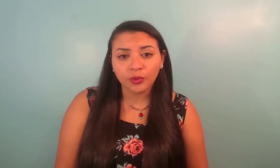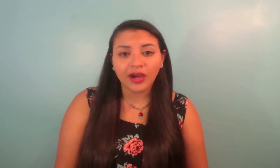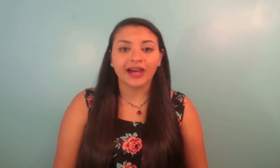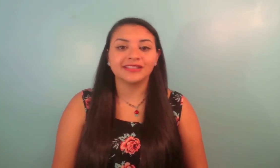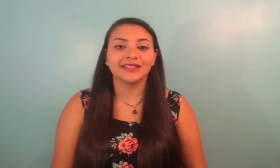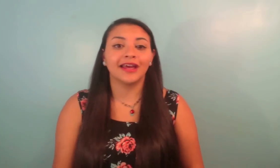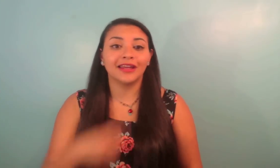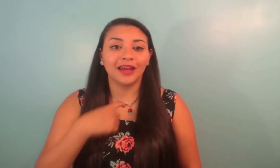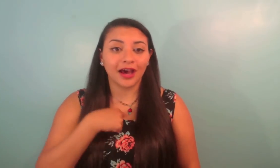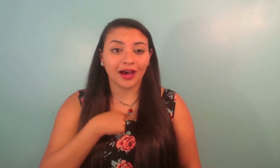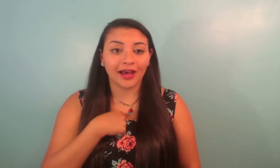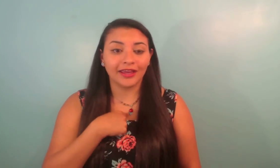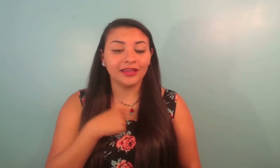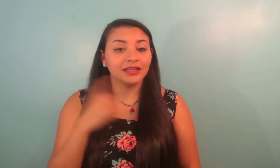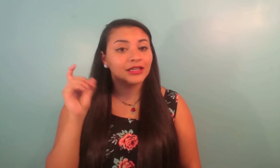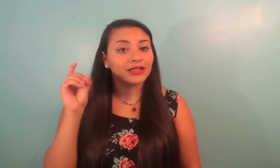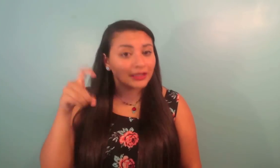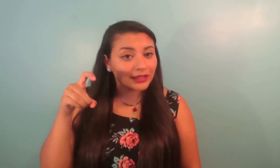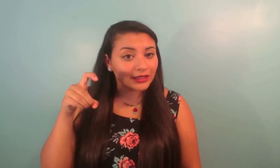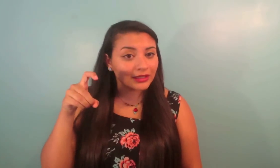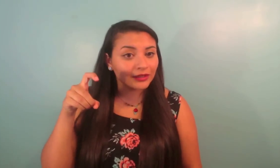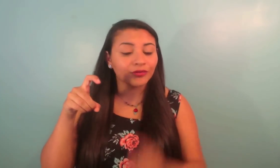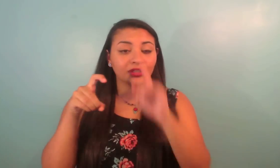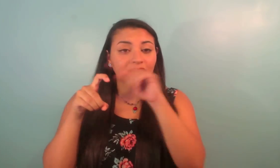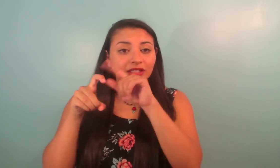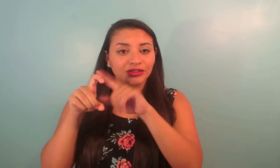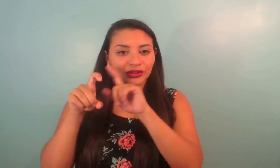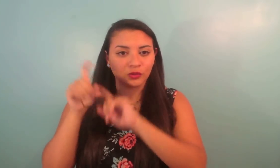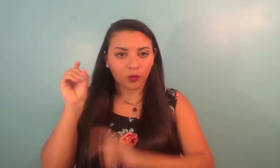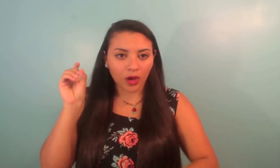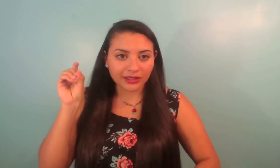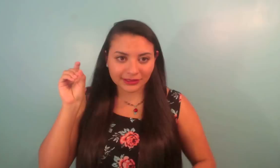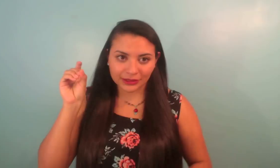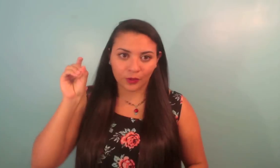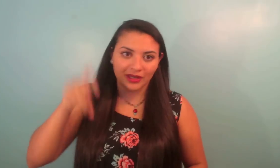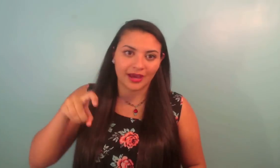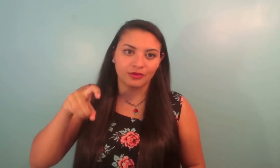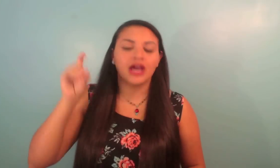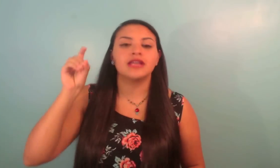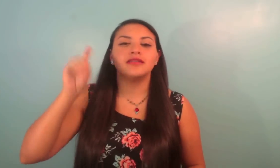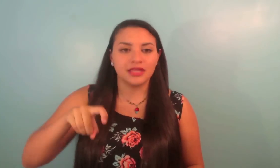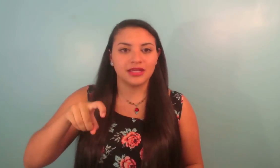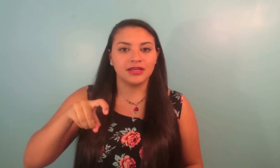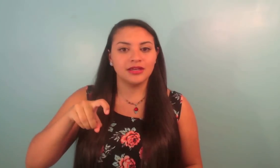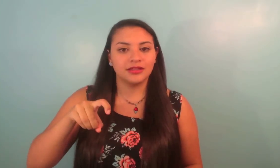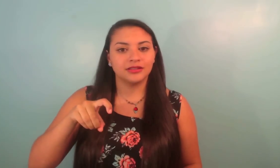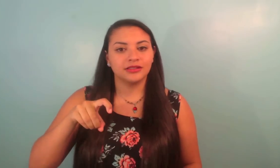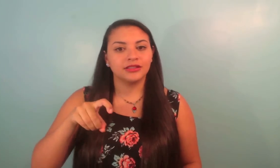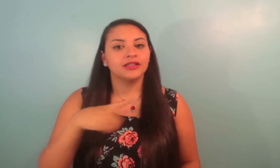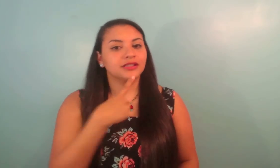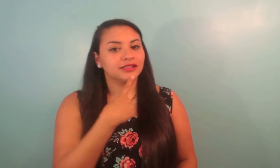I sign I need. For need, it's just once going down. Need.